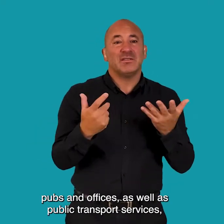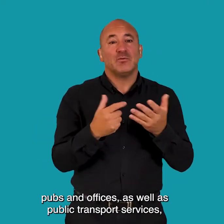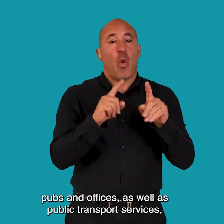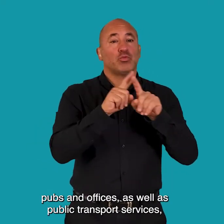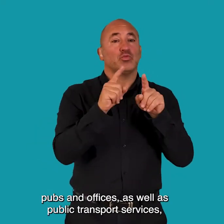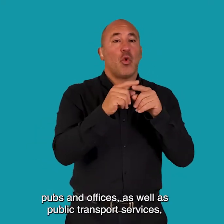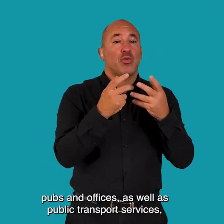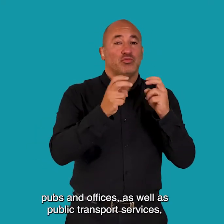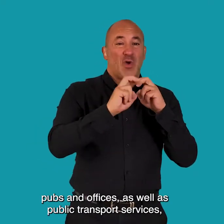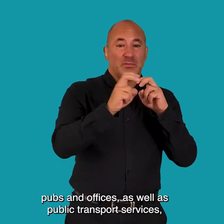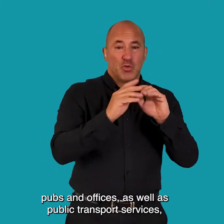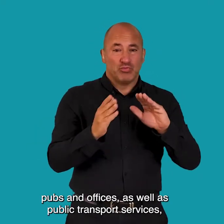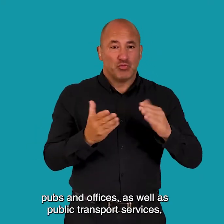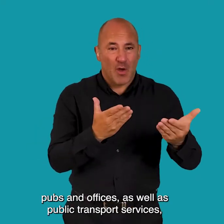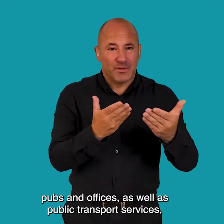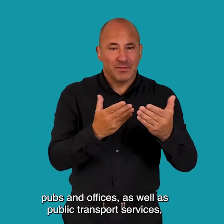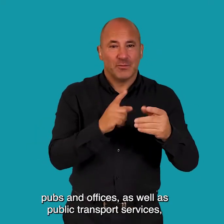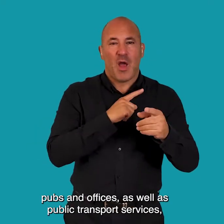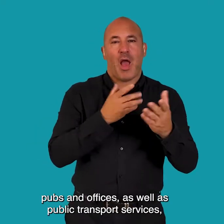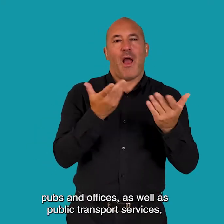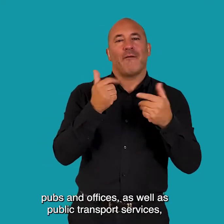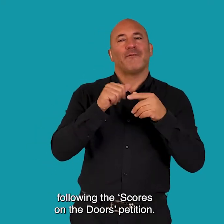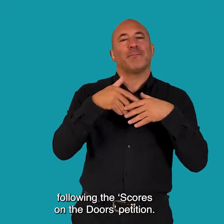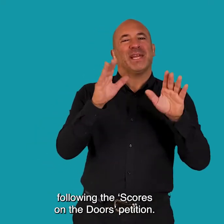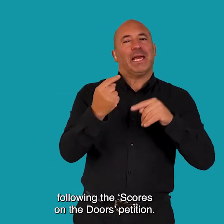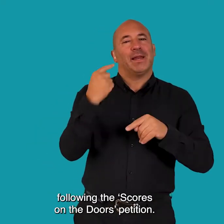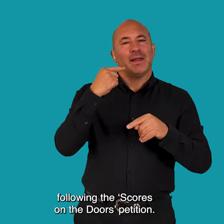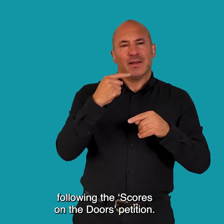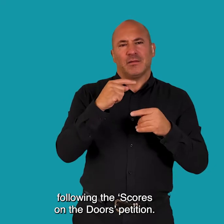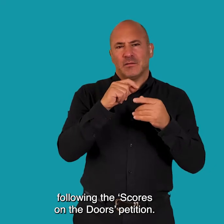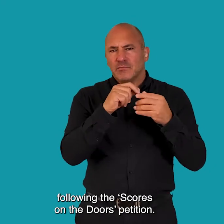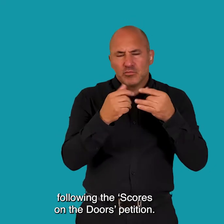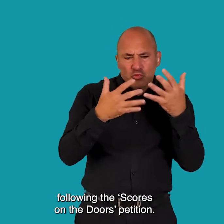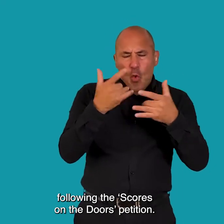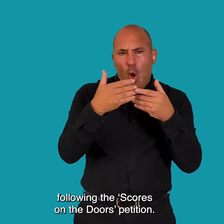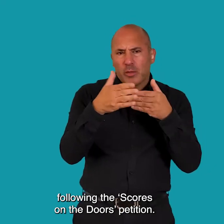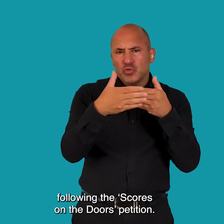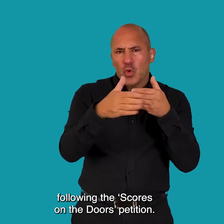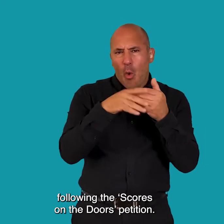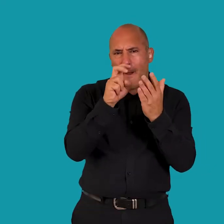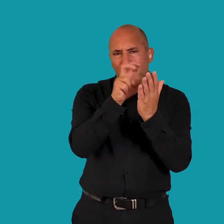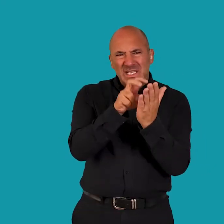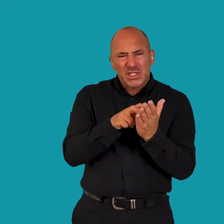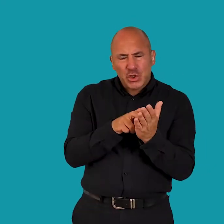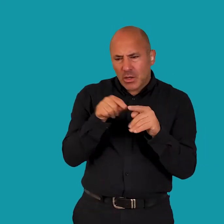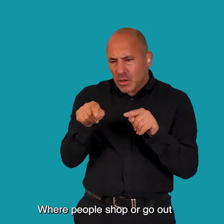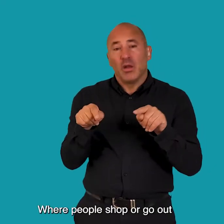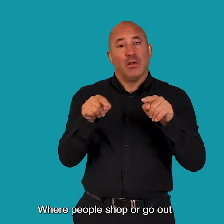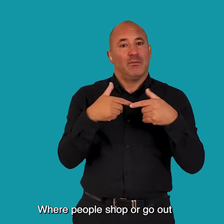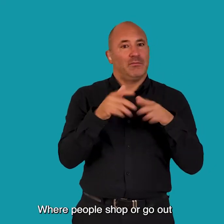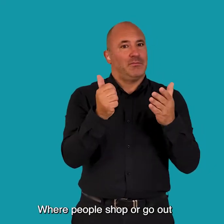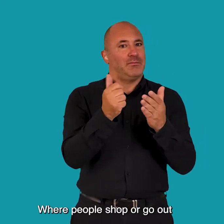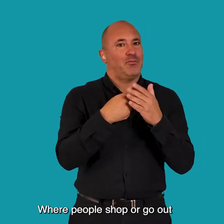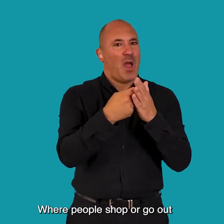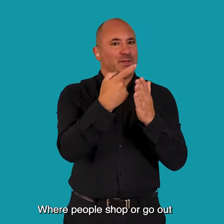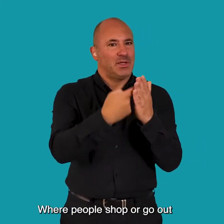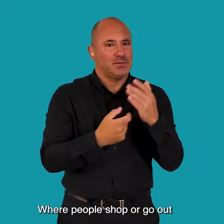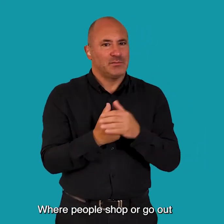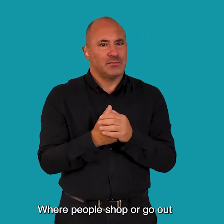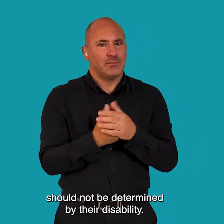as public transport services, following the Scores on the Doors petition. Where people shop or go out should